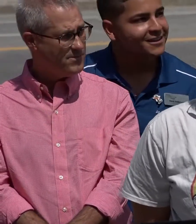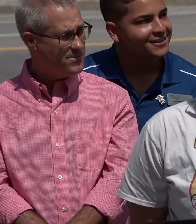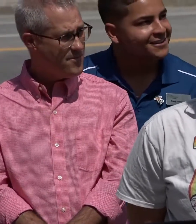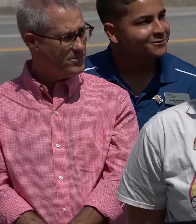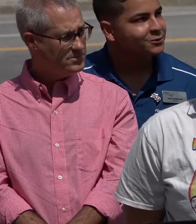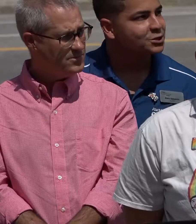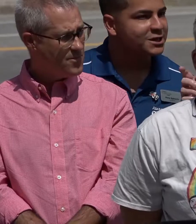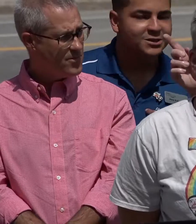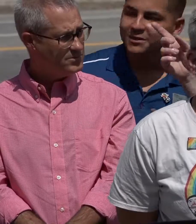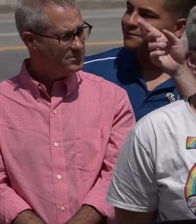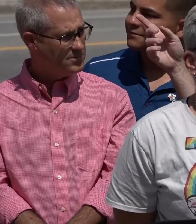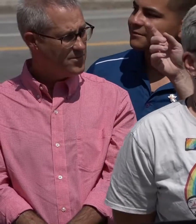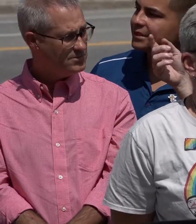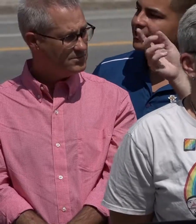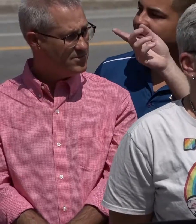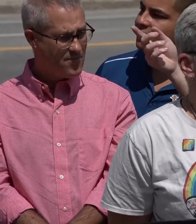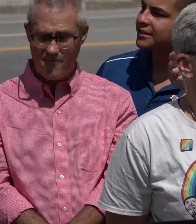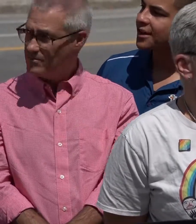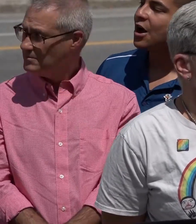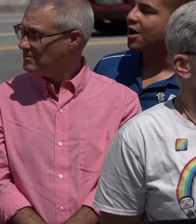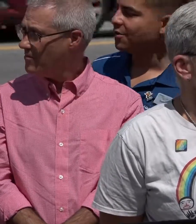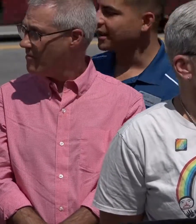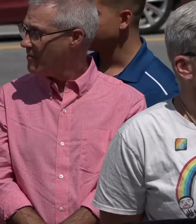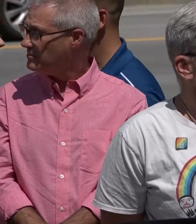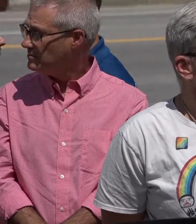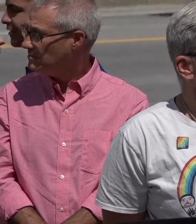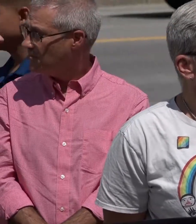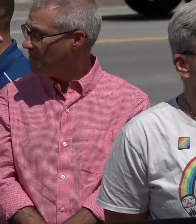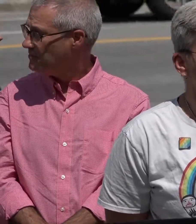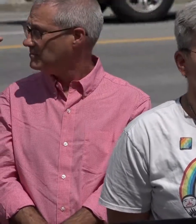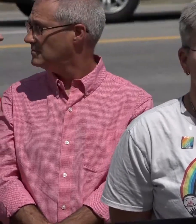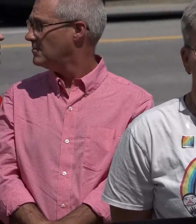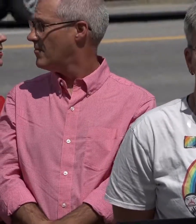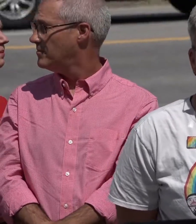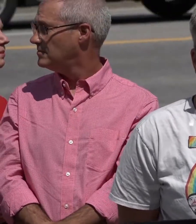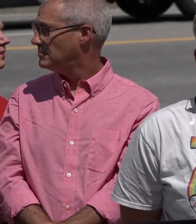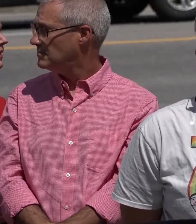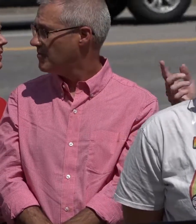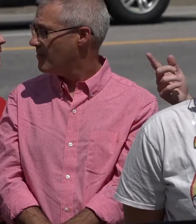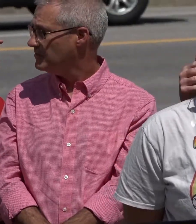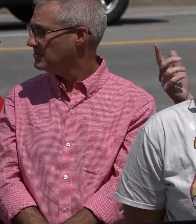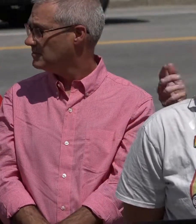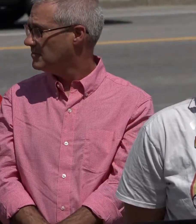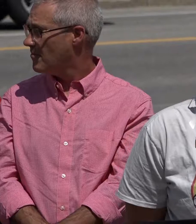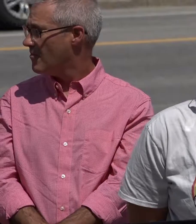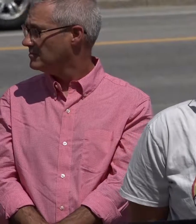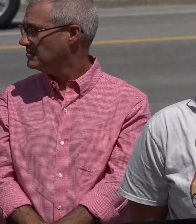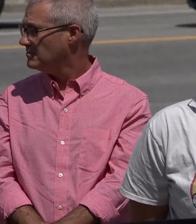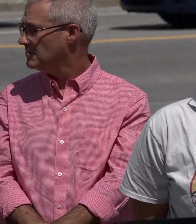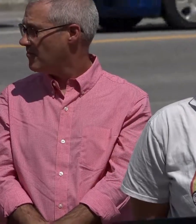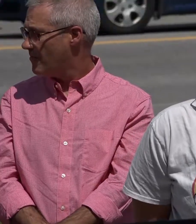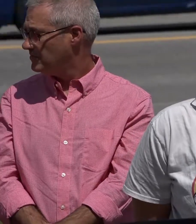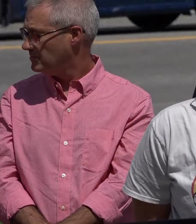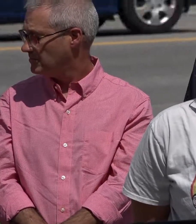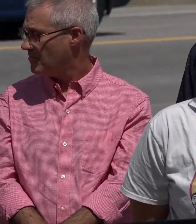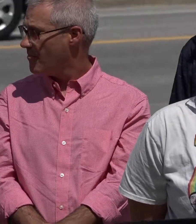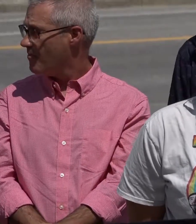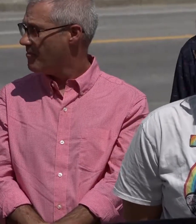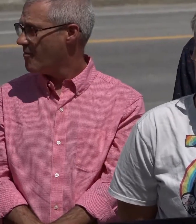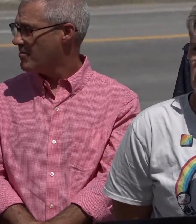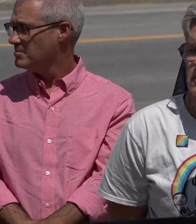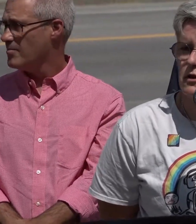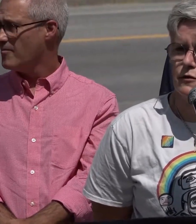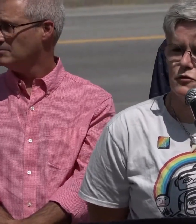My spirit name is Thunder Bear, and I'm Bear Clan, and I serve the community as a two-spirit helper, as a